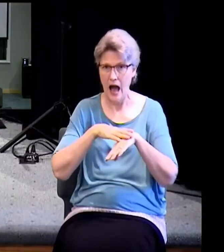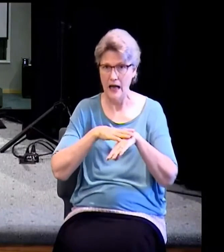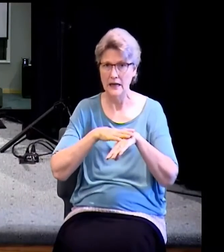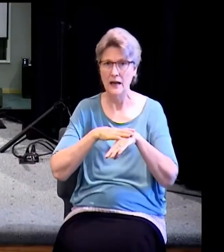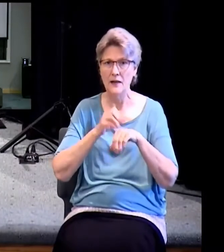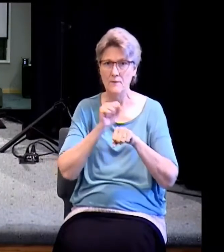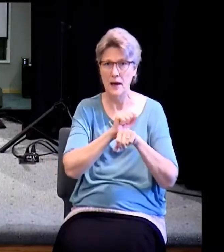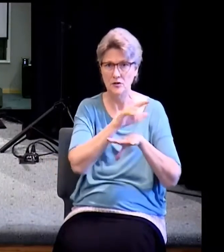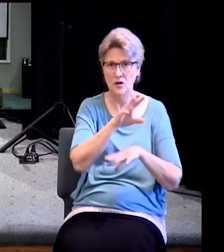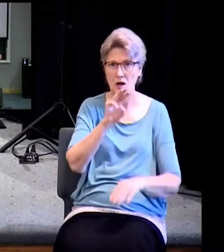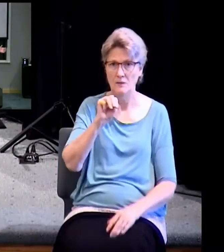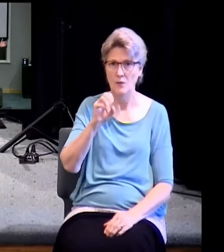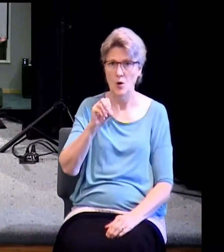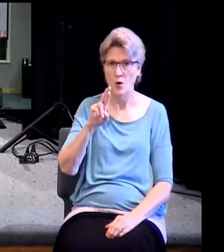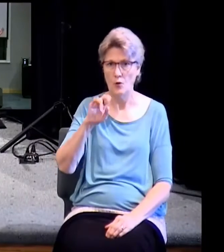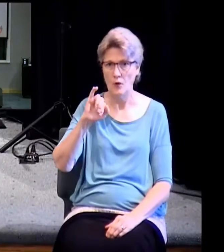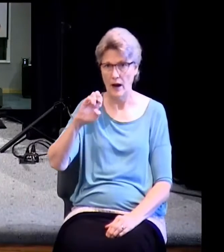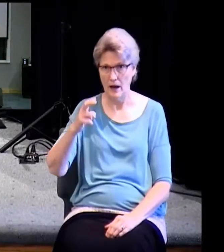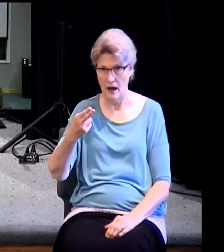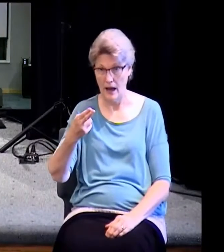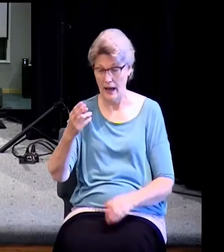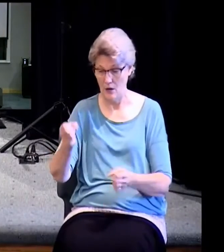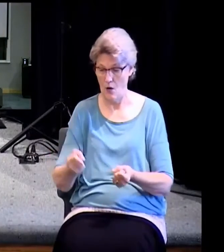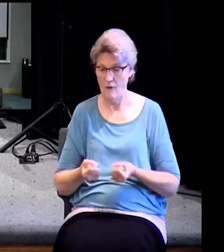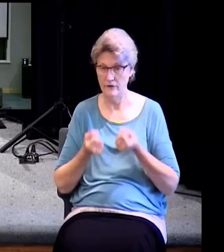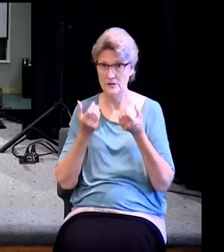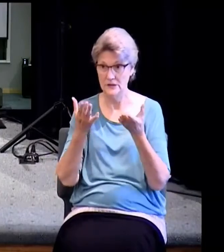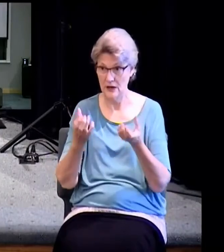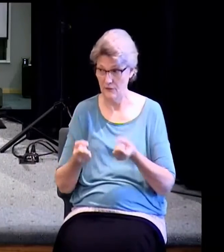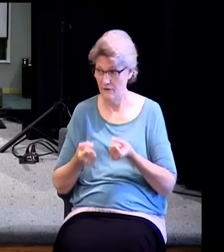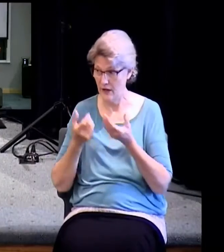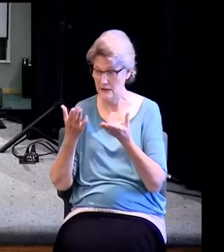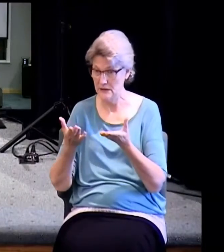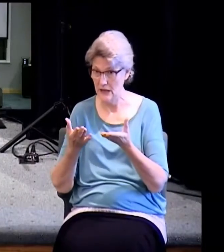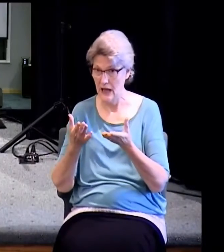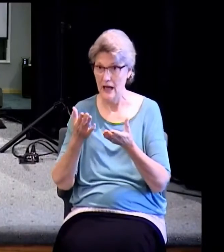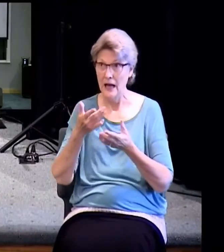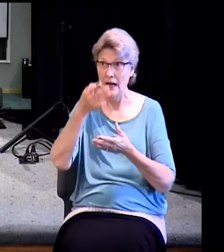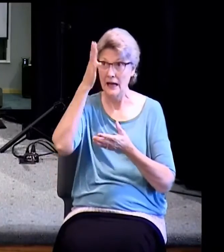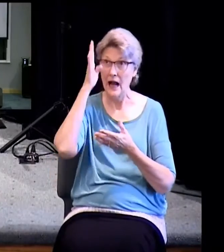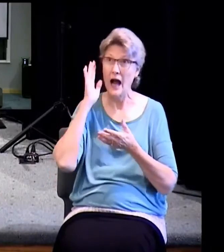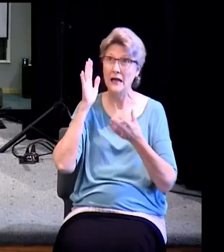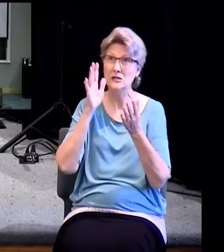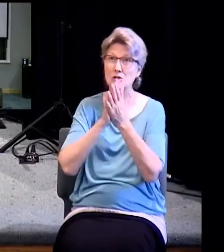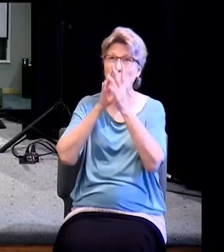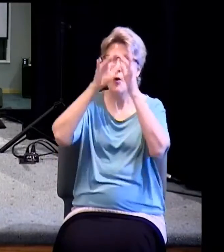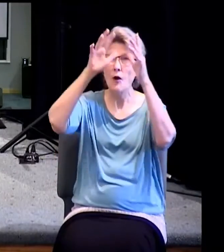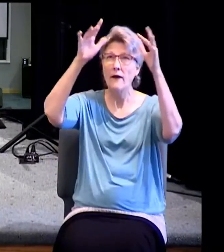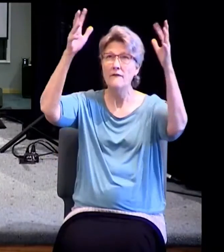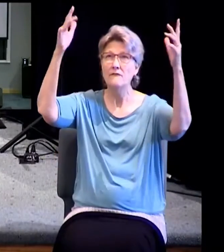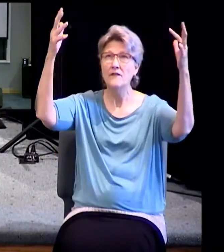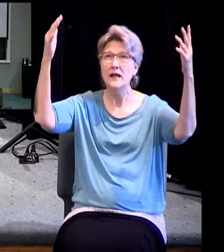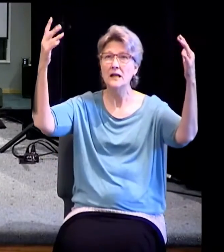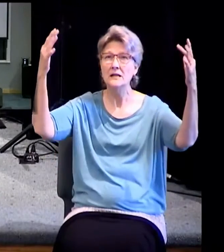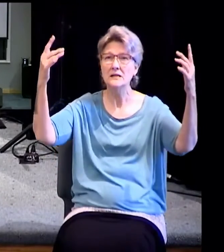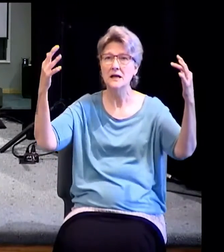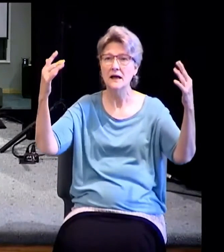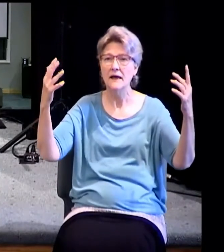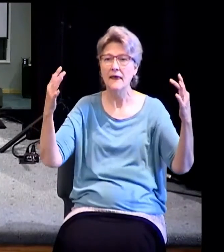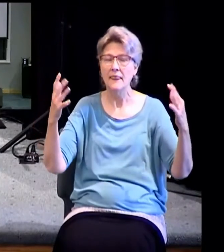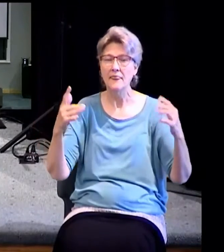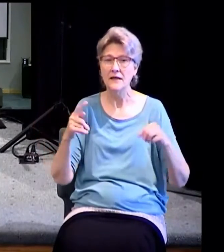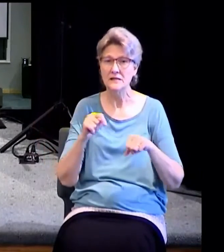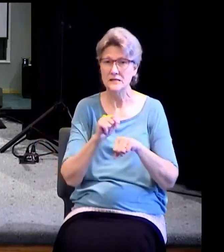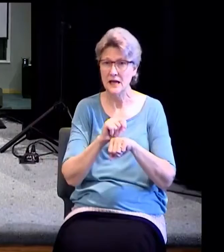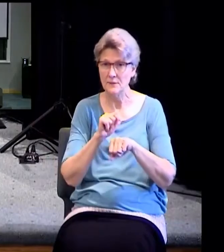he offered the sacrifices, and the glory of God filled that temple to the extent where the priests were not able